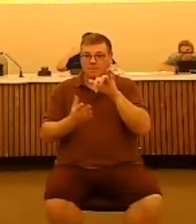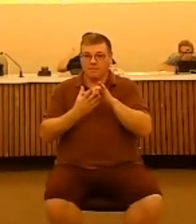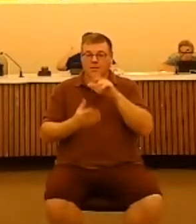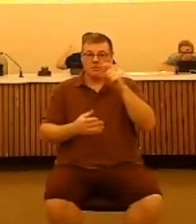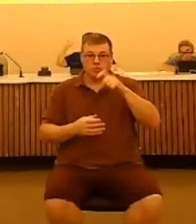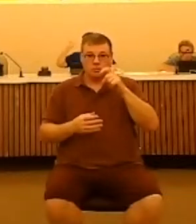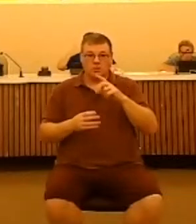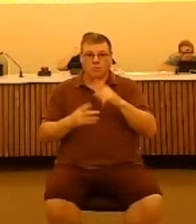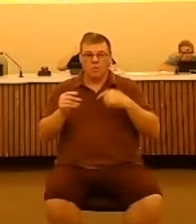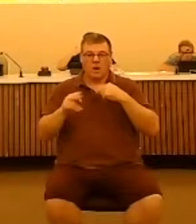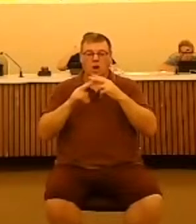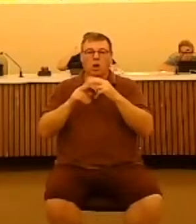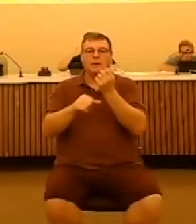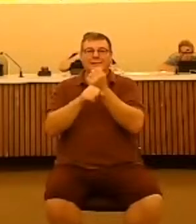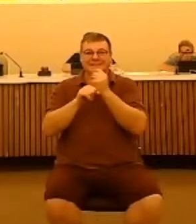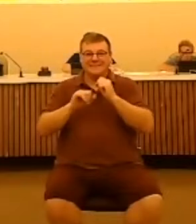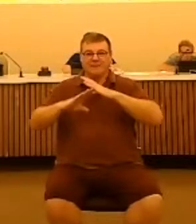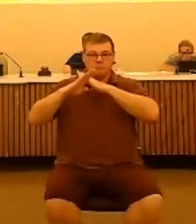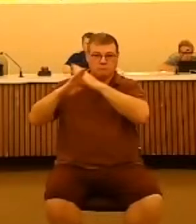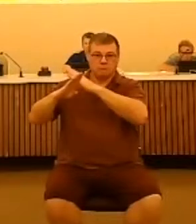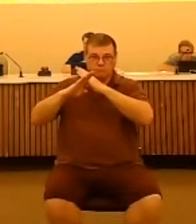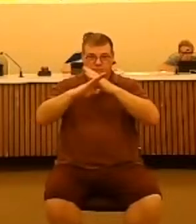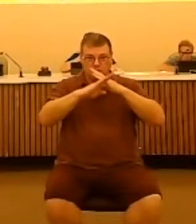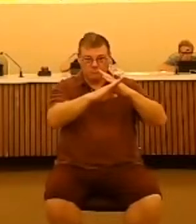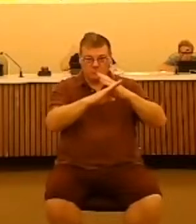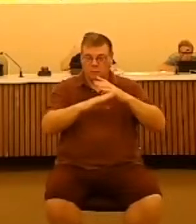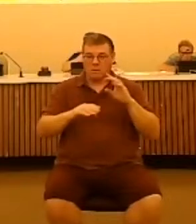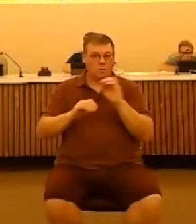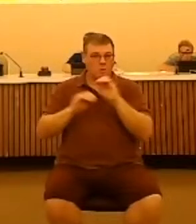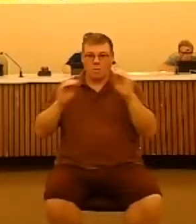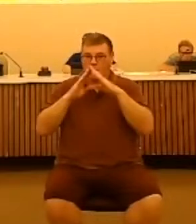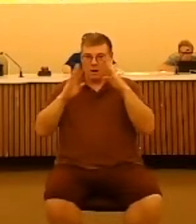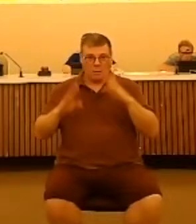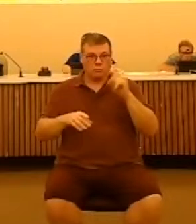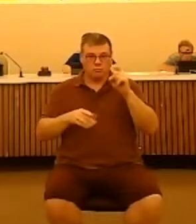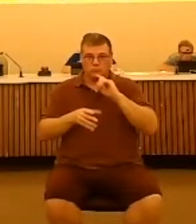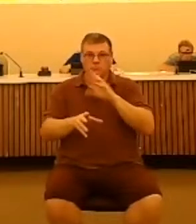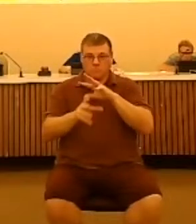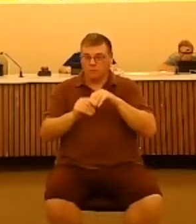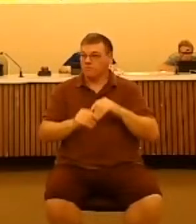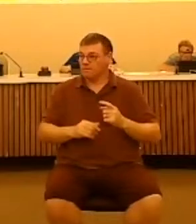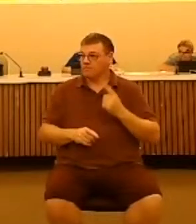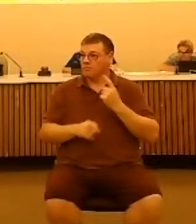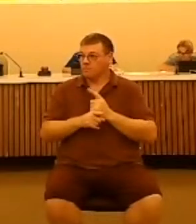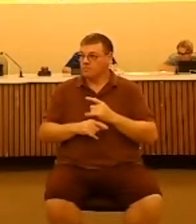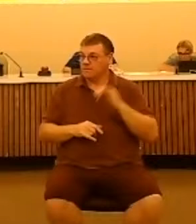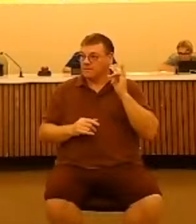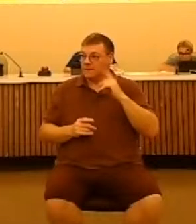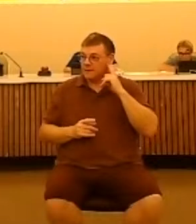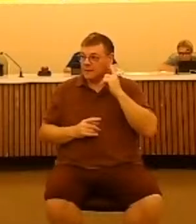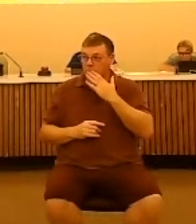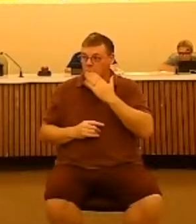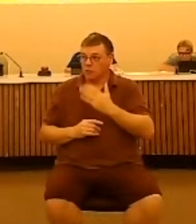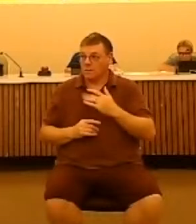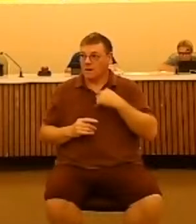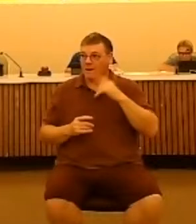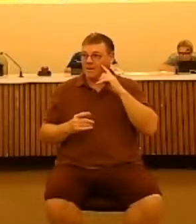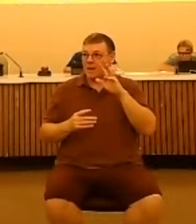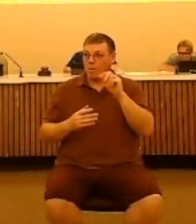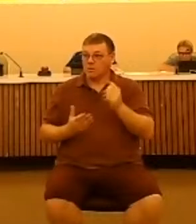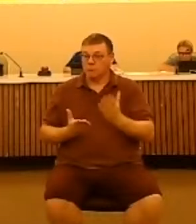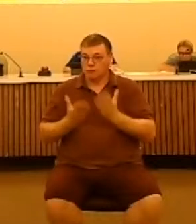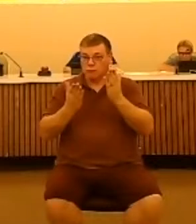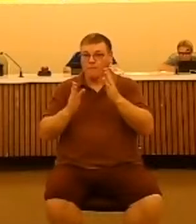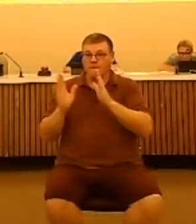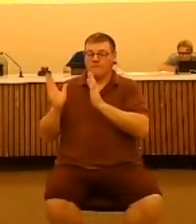be what I'll call a safe buffer to where no house should be inside of that? Correct. That sounds good. I think it was brought up a little bit at the